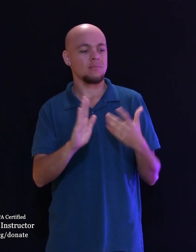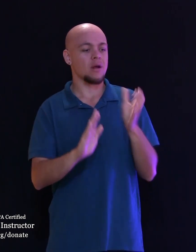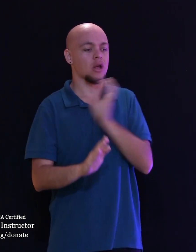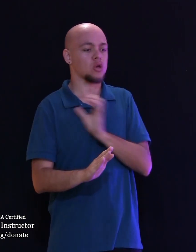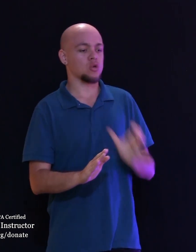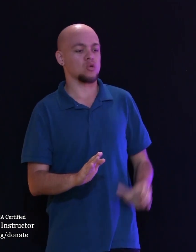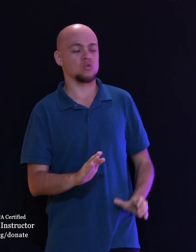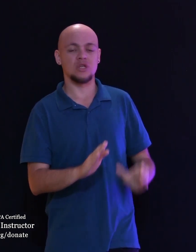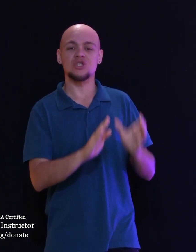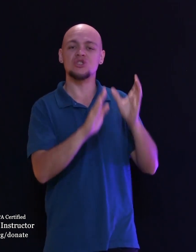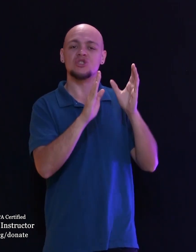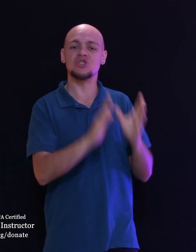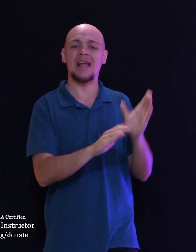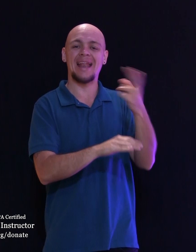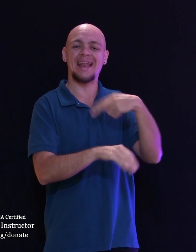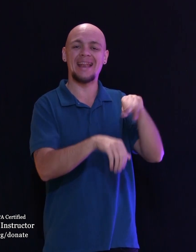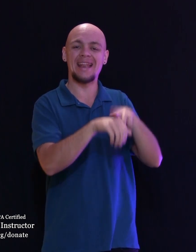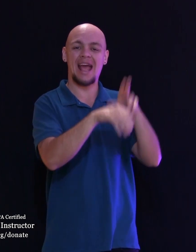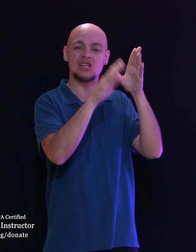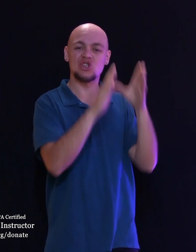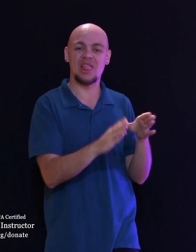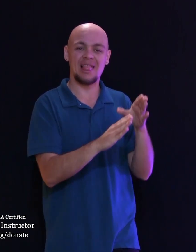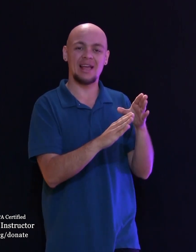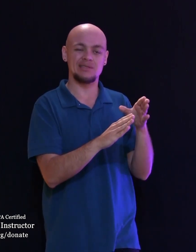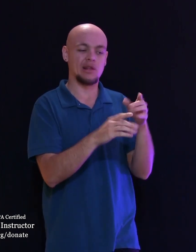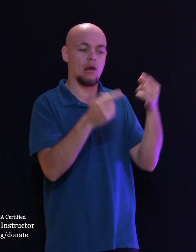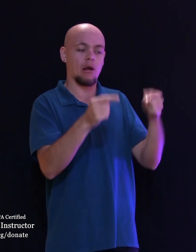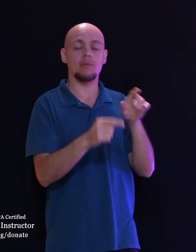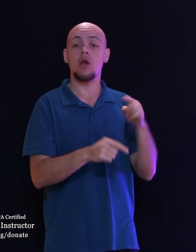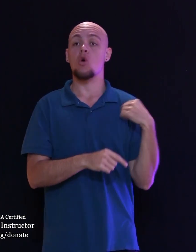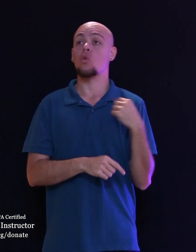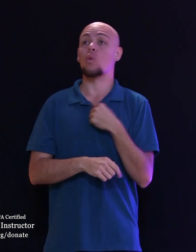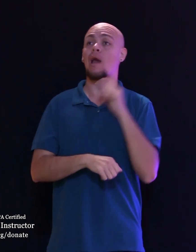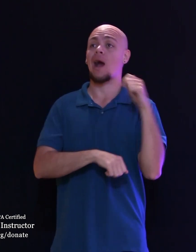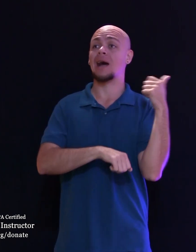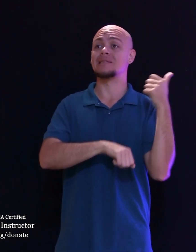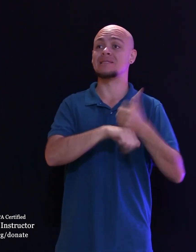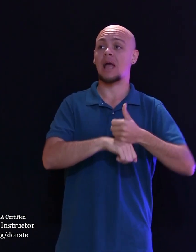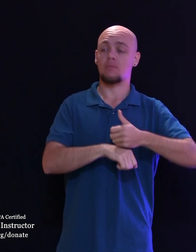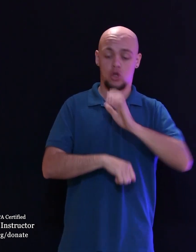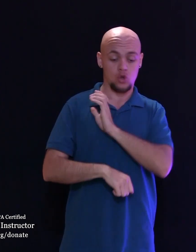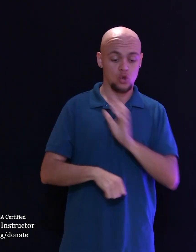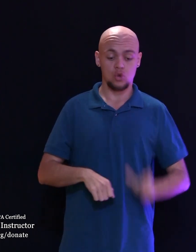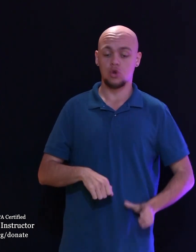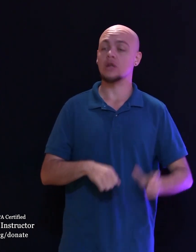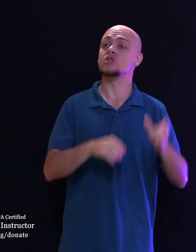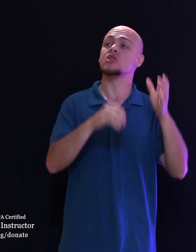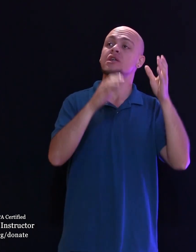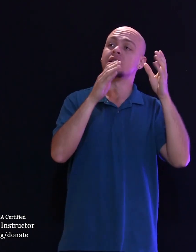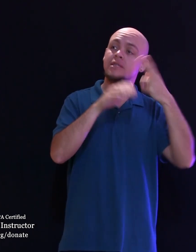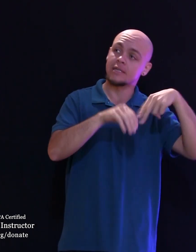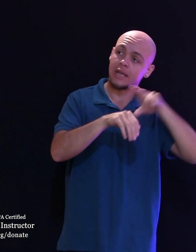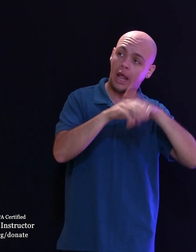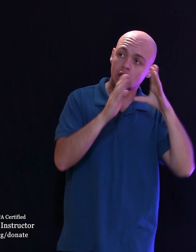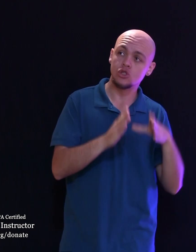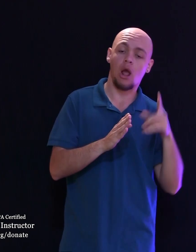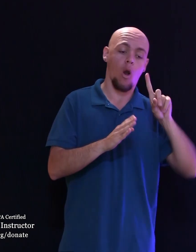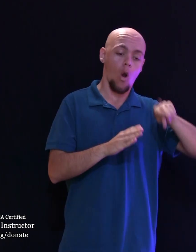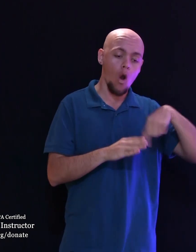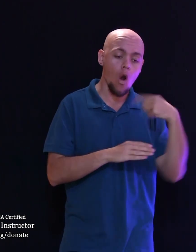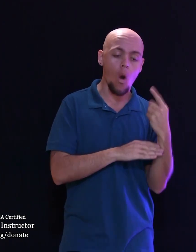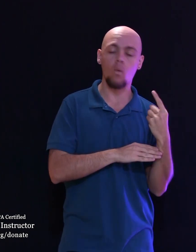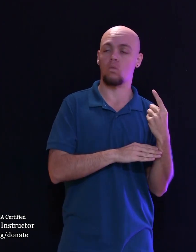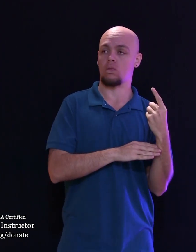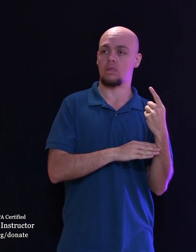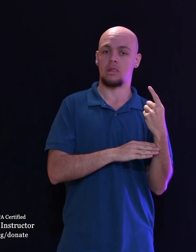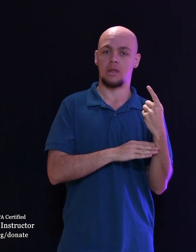argument is that since we were established as a Christian nation, only Christianity should be allowed. No